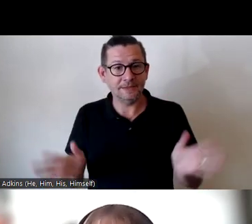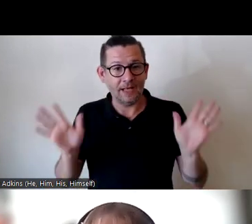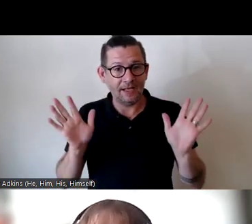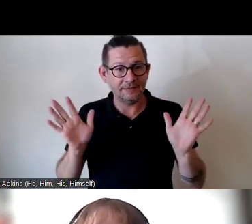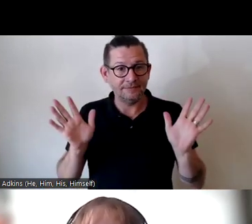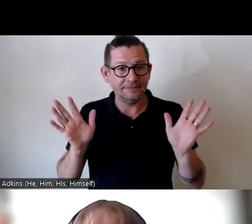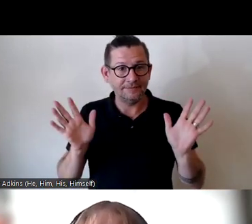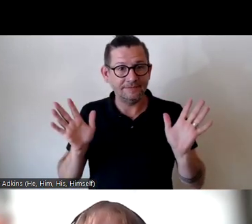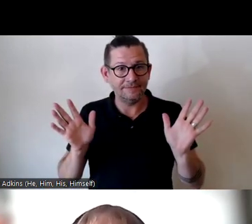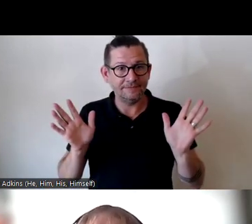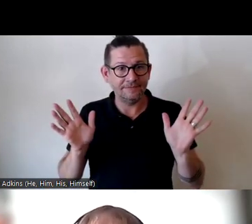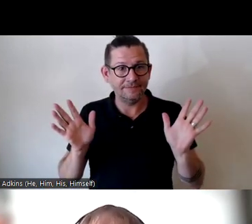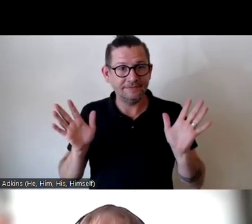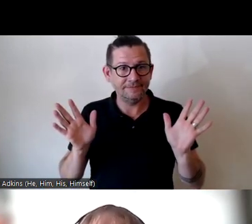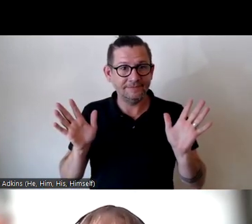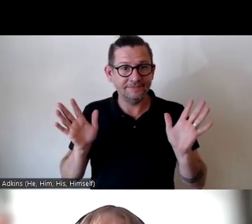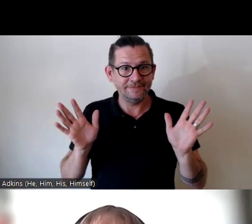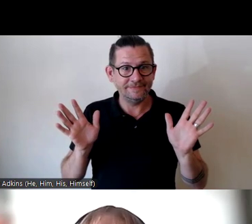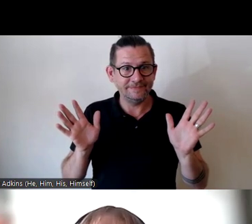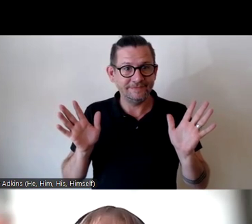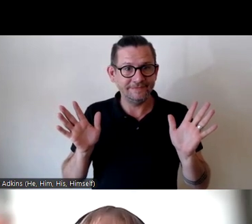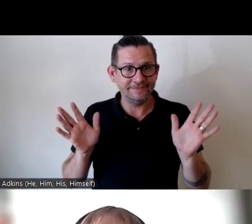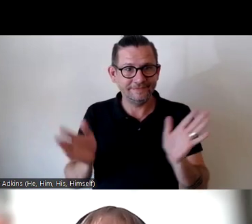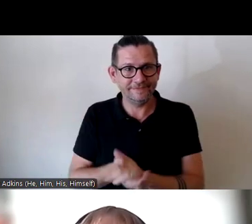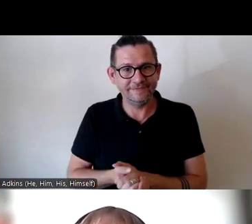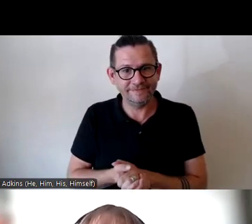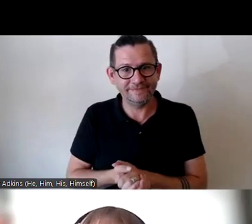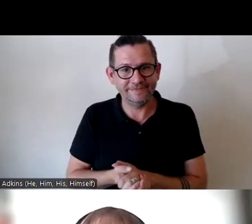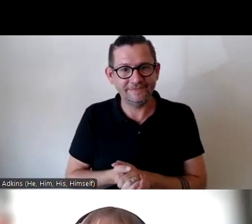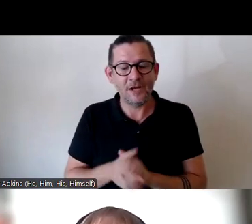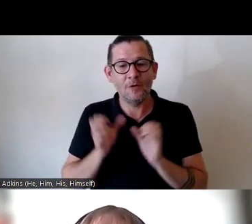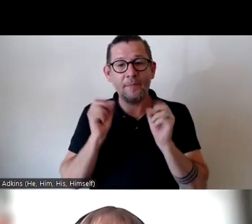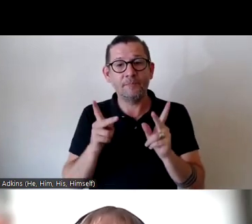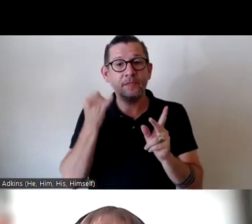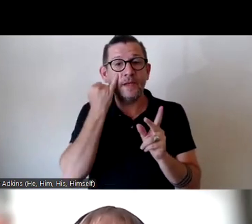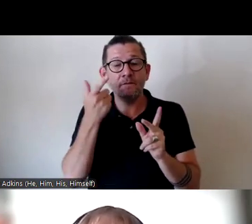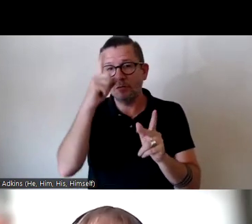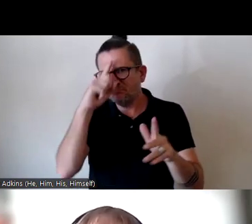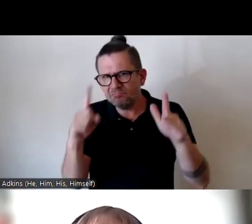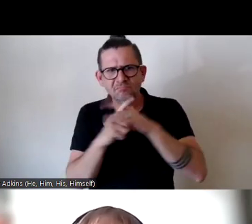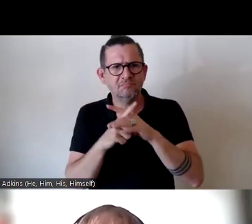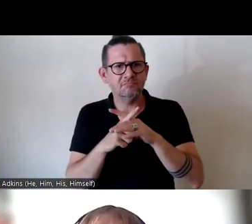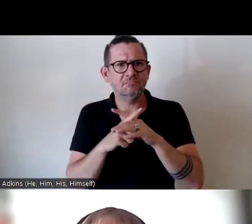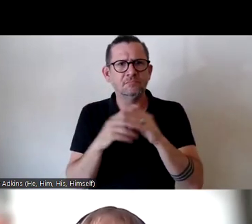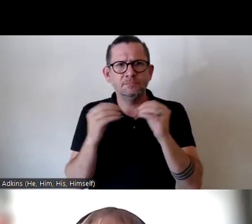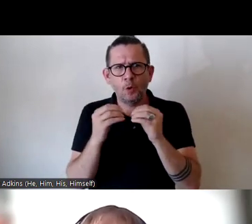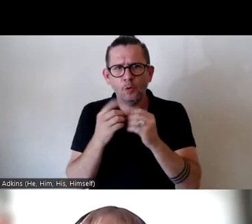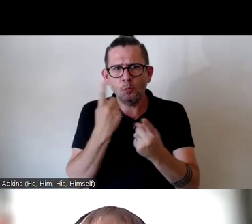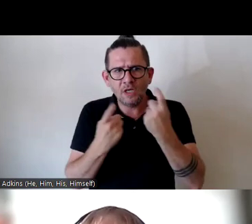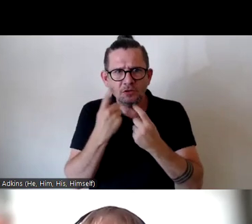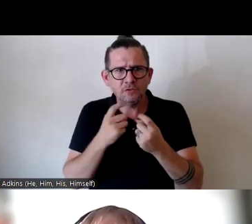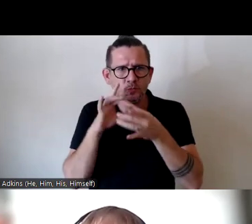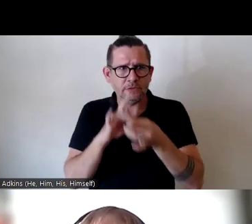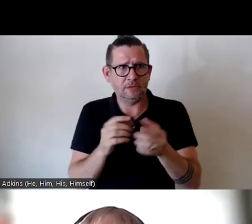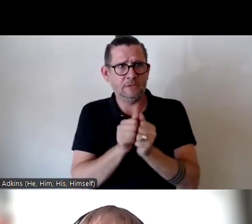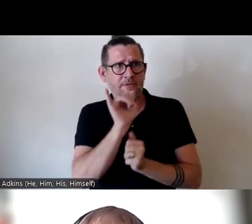All right, then. We are done with the training. If there are no more questions. If something